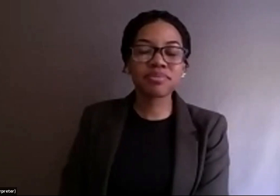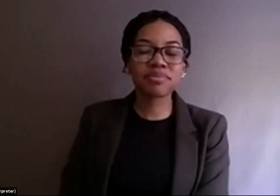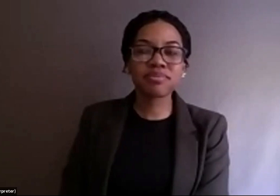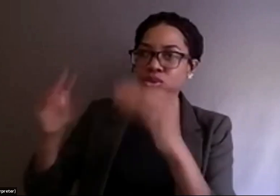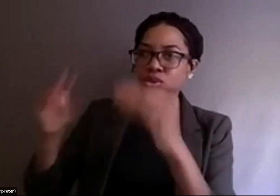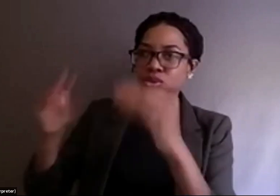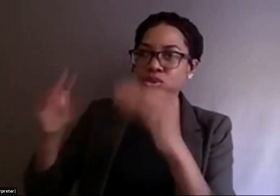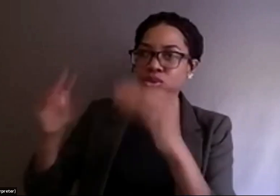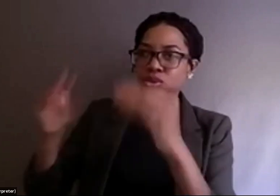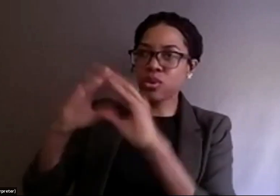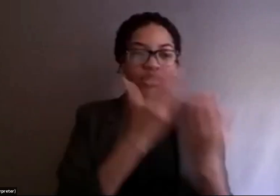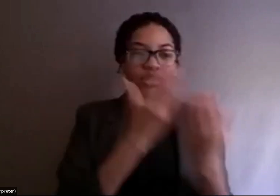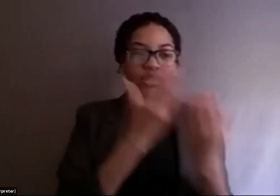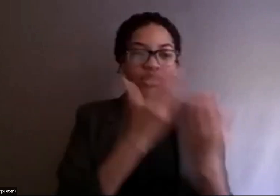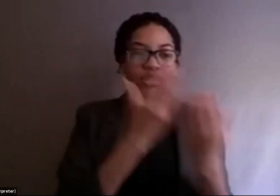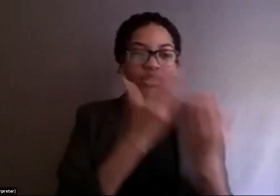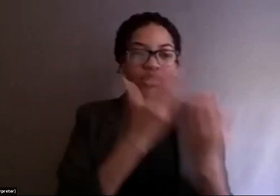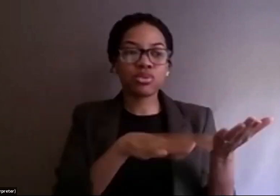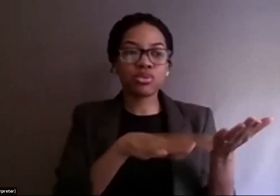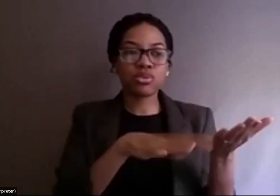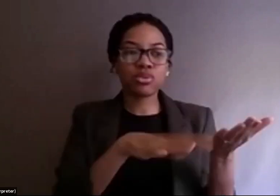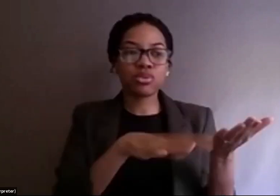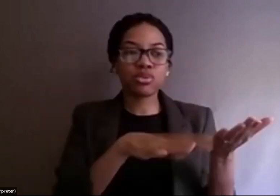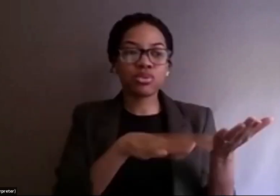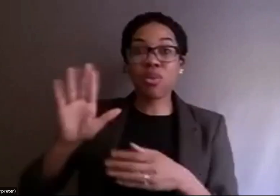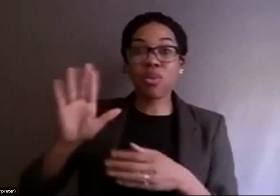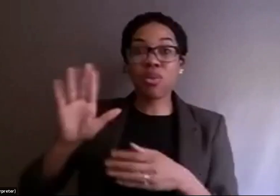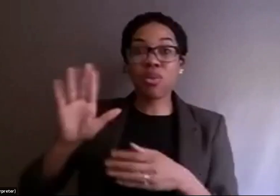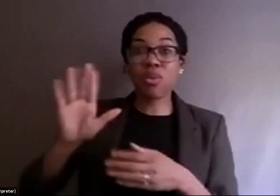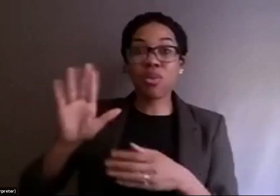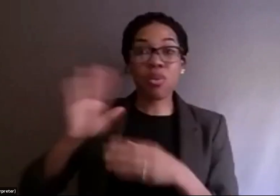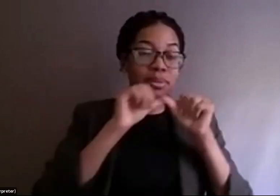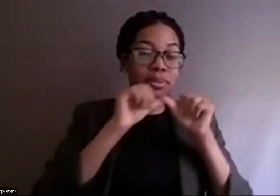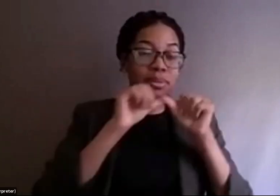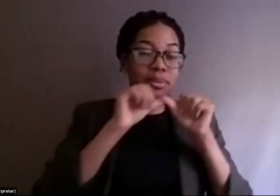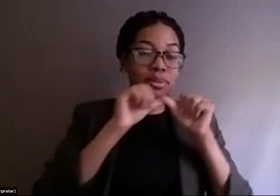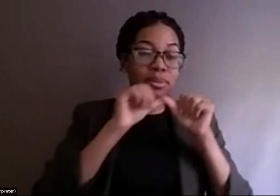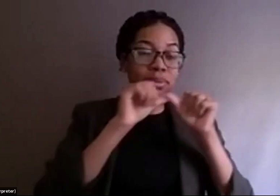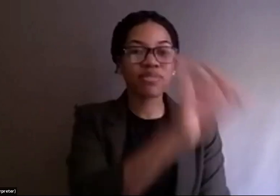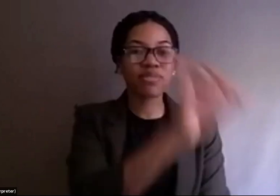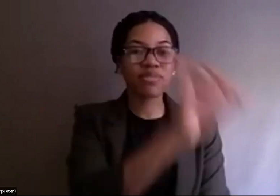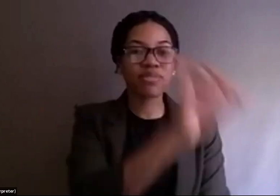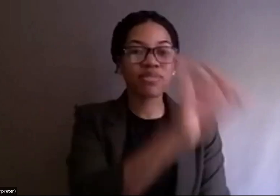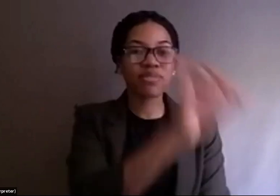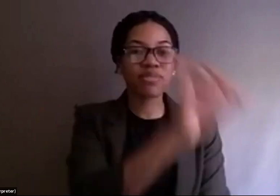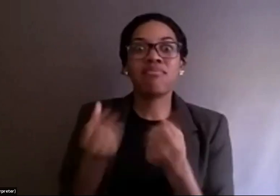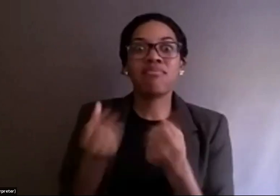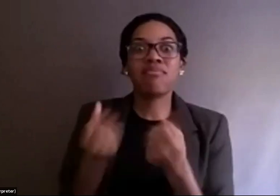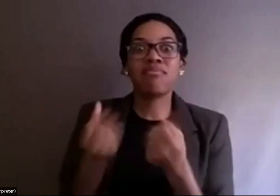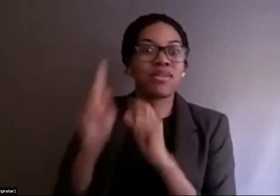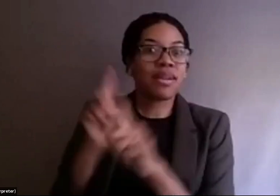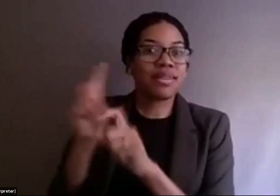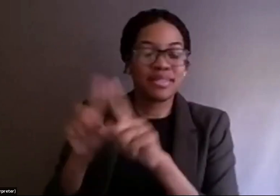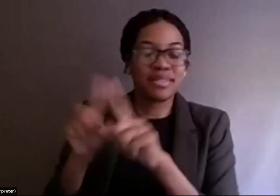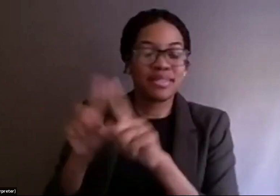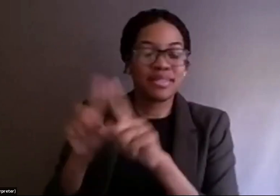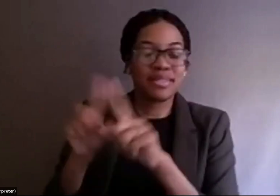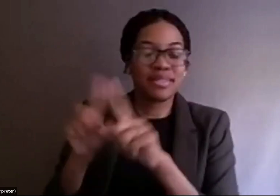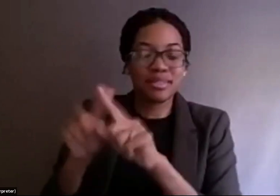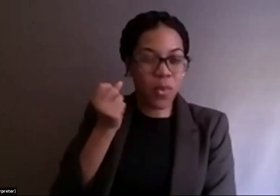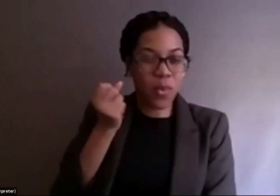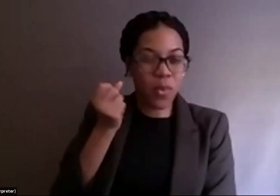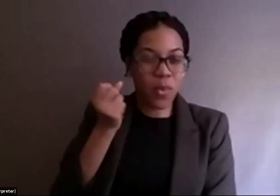And so I have a million follow-up questions, but I want to switch gears and I want to kick it back to